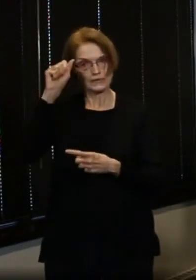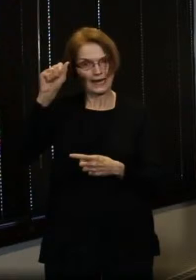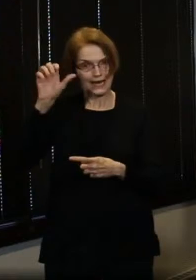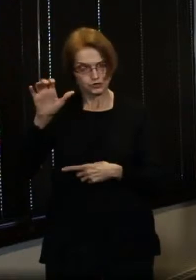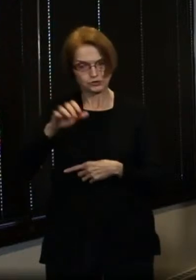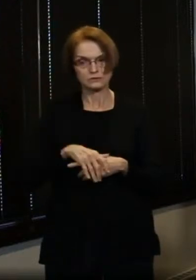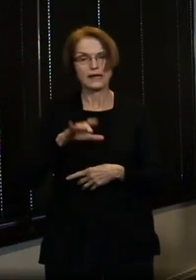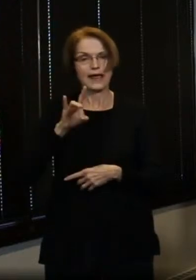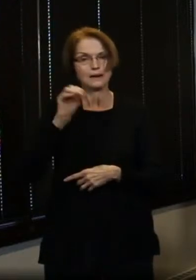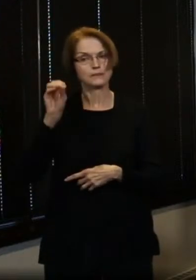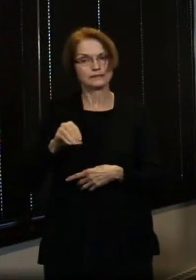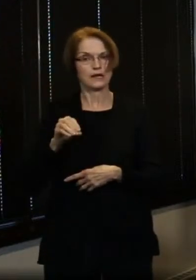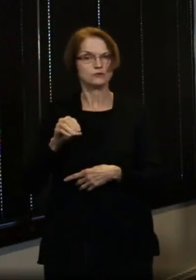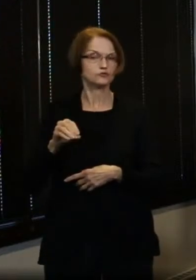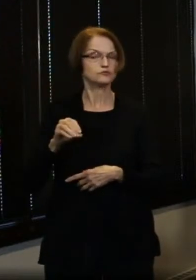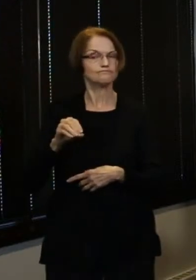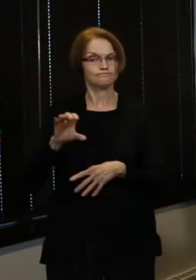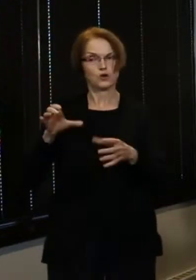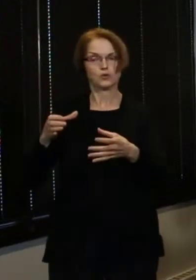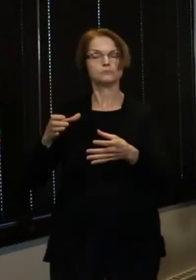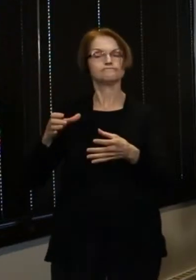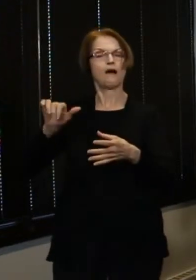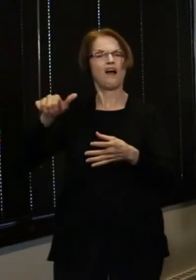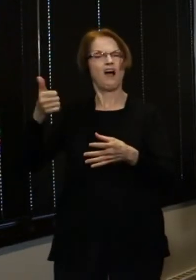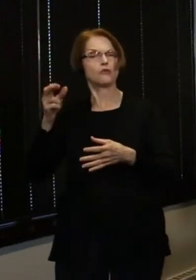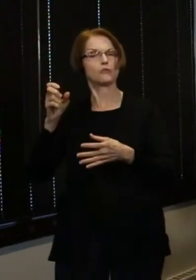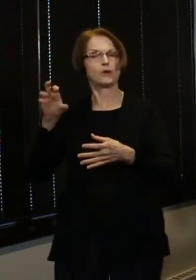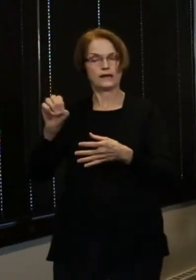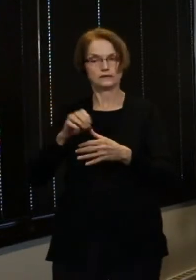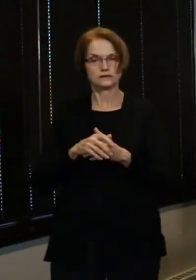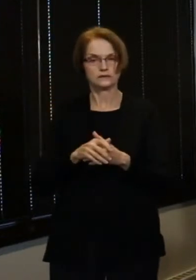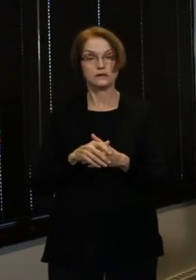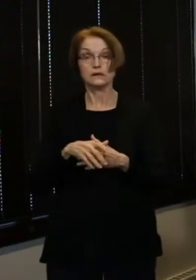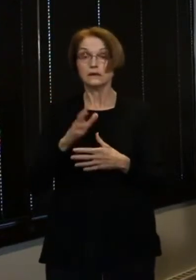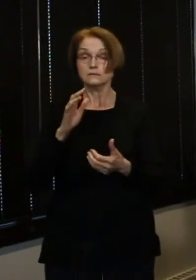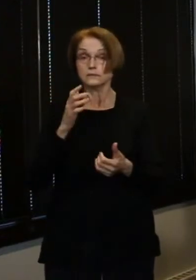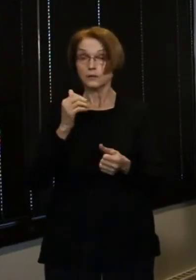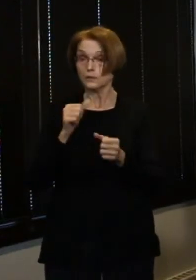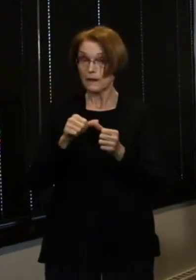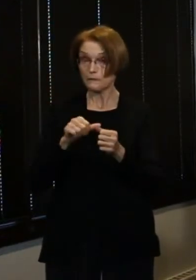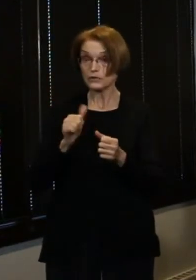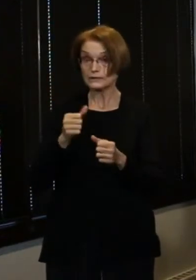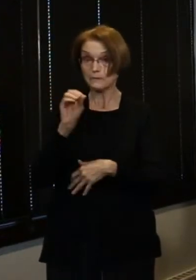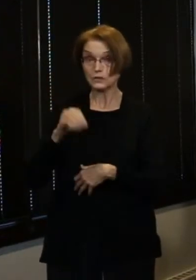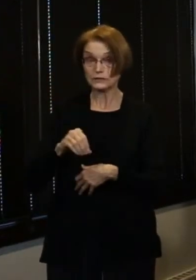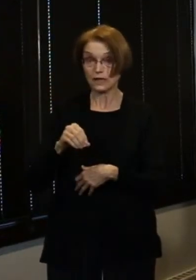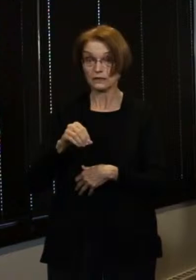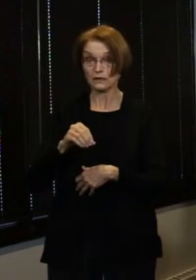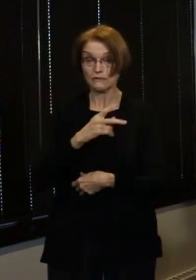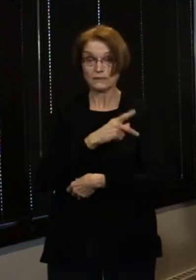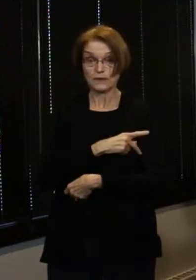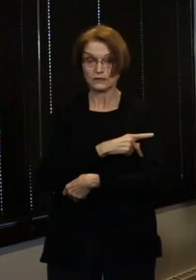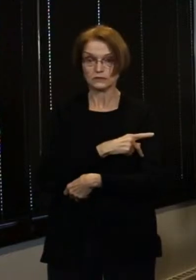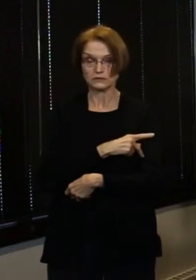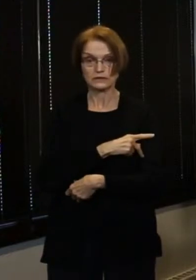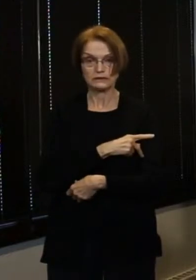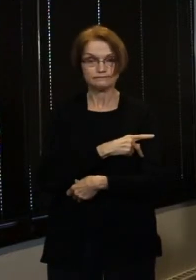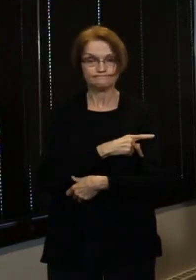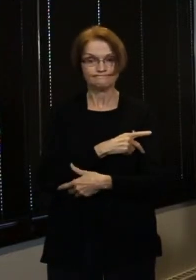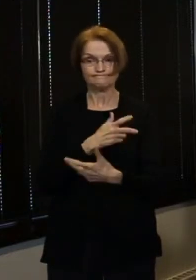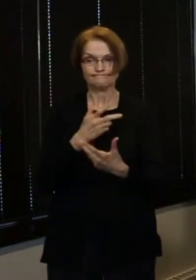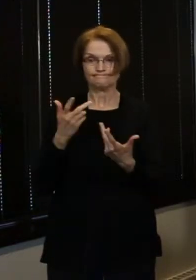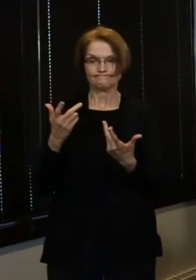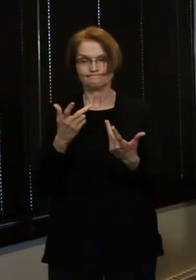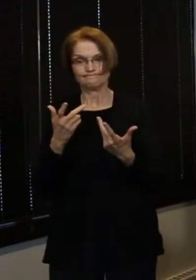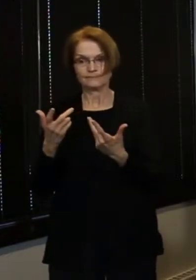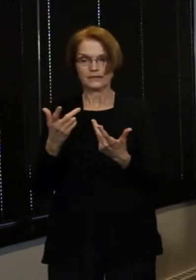8% to a patient of another race. Now, again, small caveat there, about 10% of the patients do not have